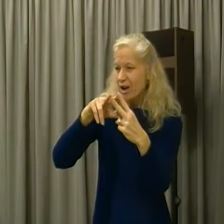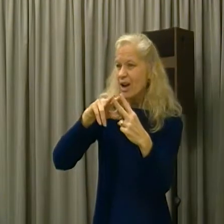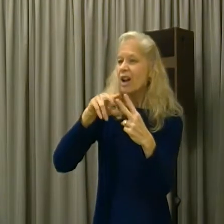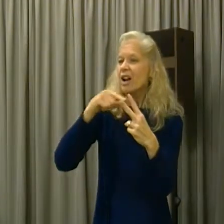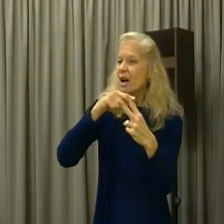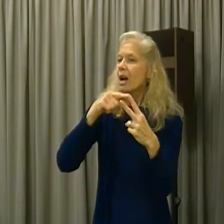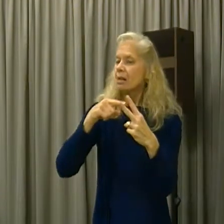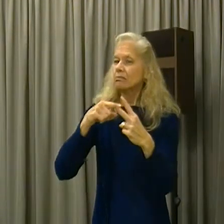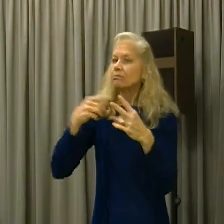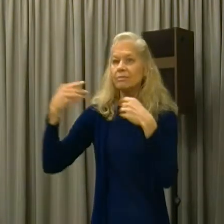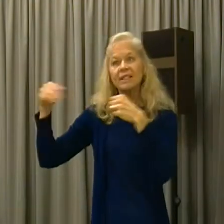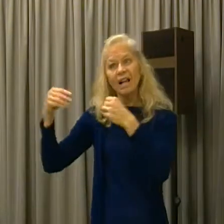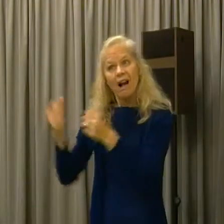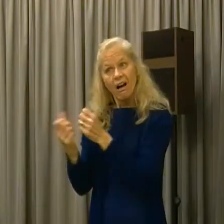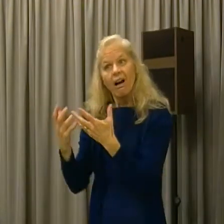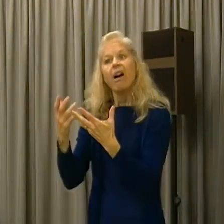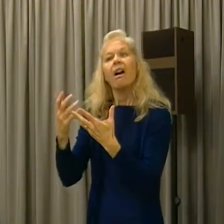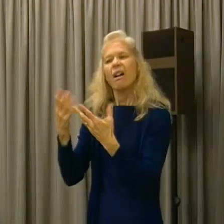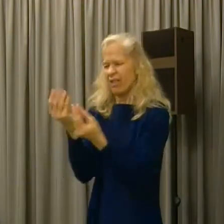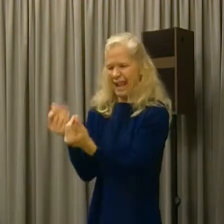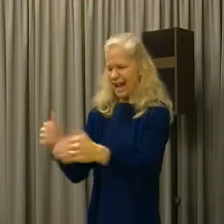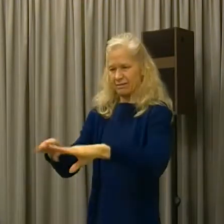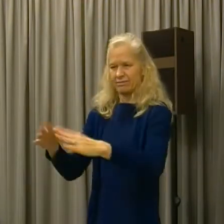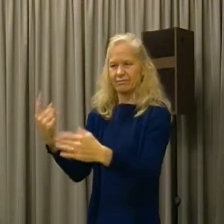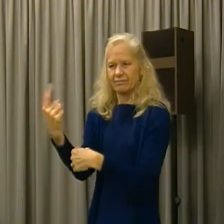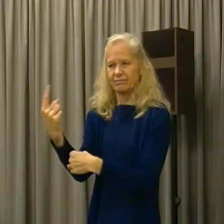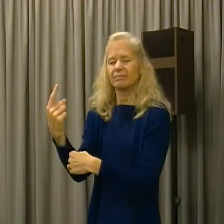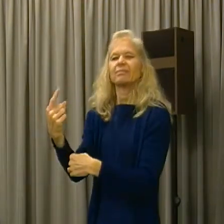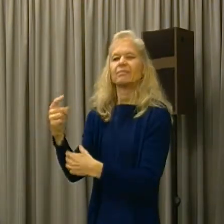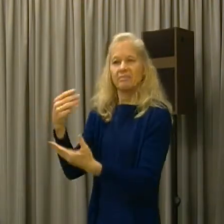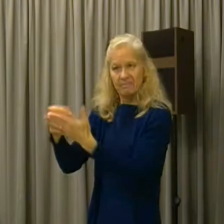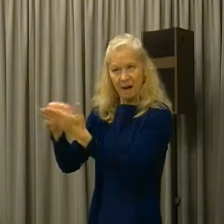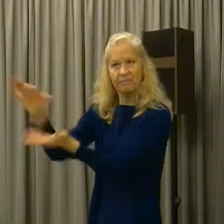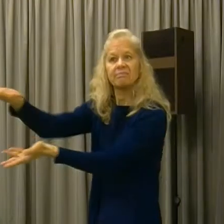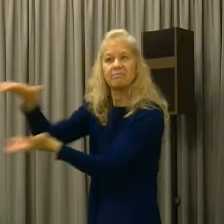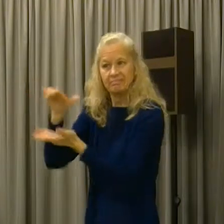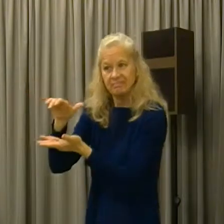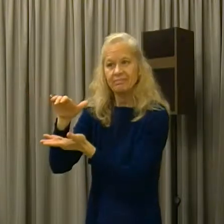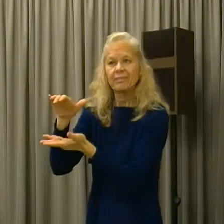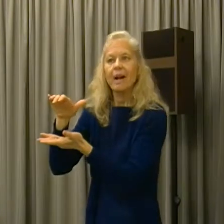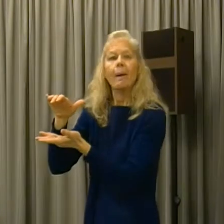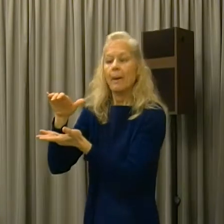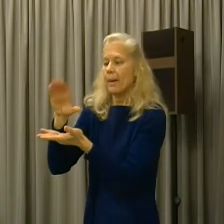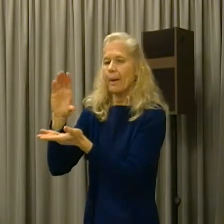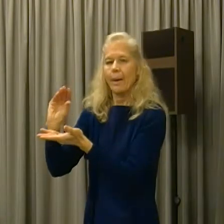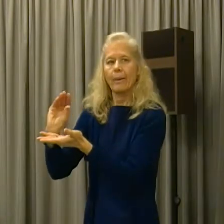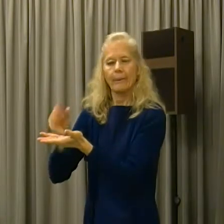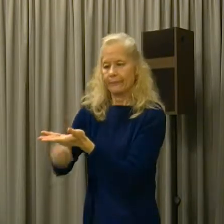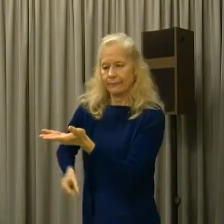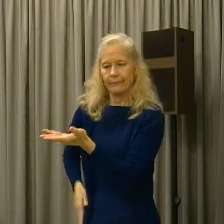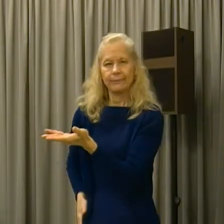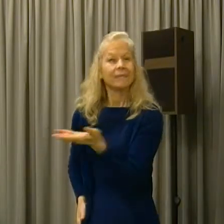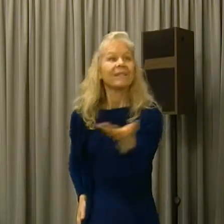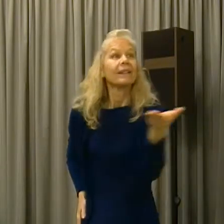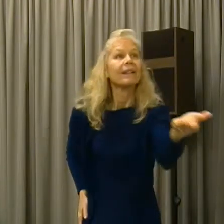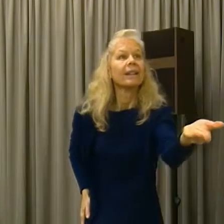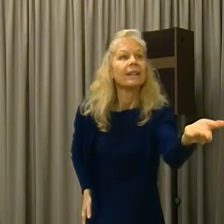to the nomads and such. And they were missionary in this one village. They'd been ministering there. And in this village, they